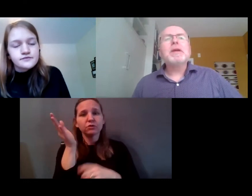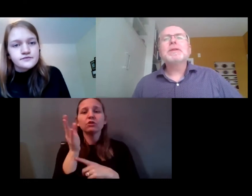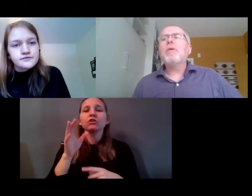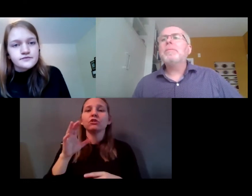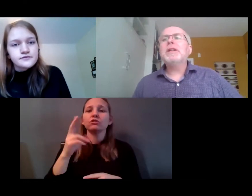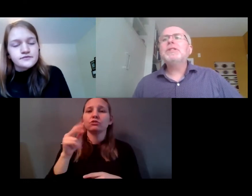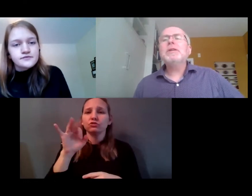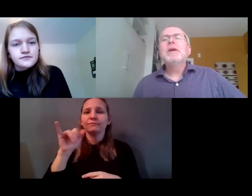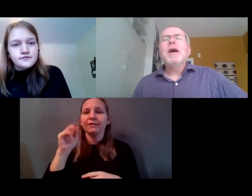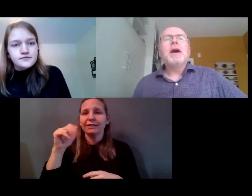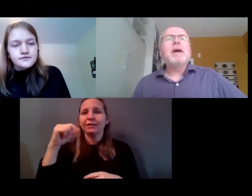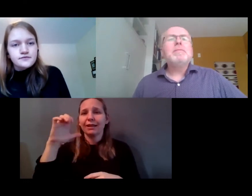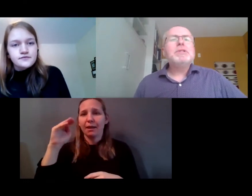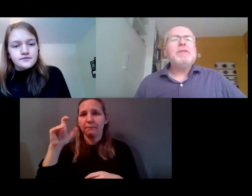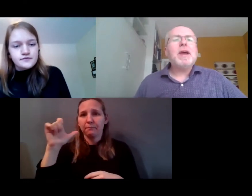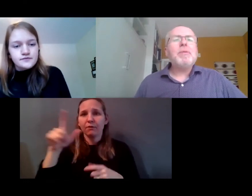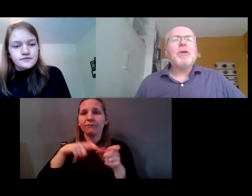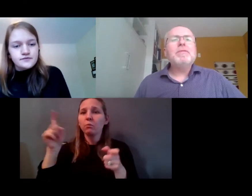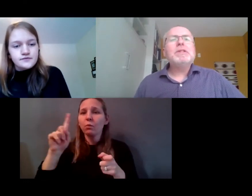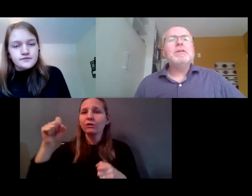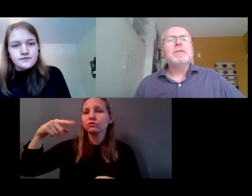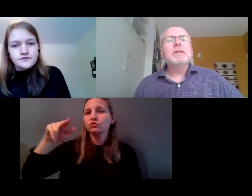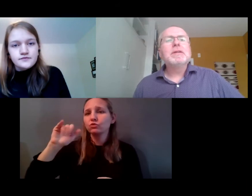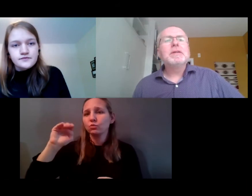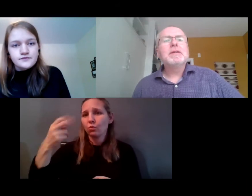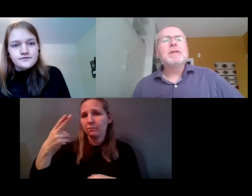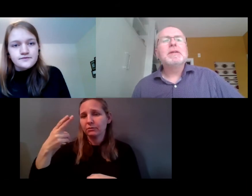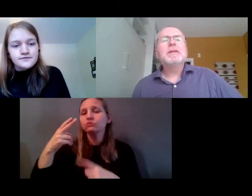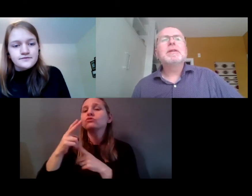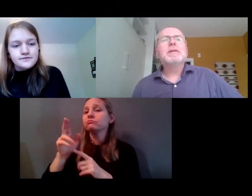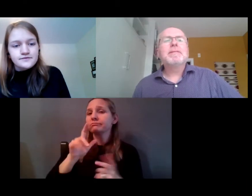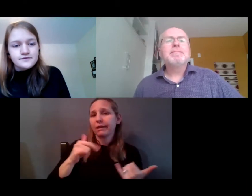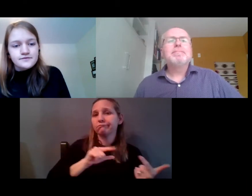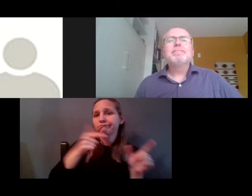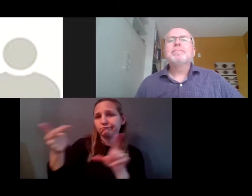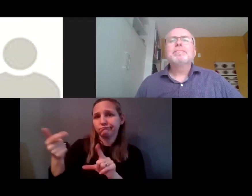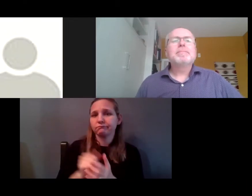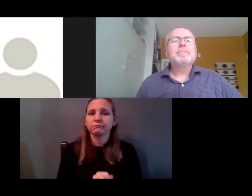the Squamish Nation. Chief Campbell, over to you.